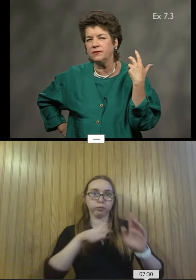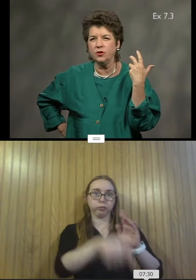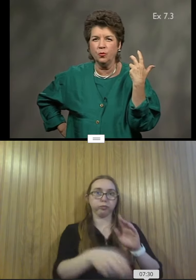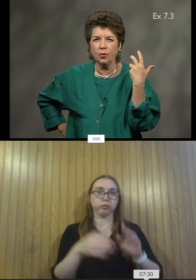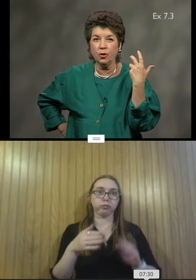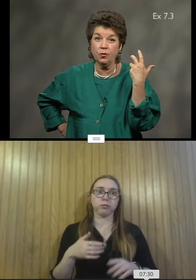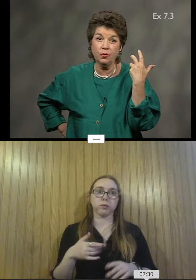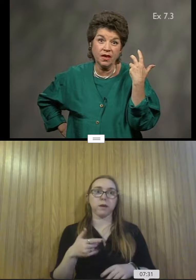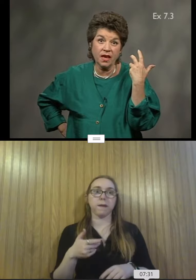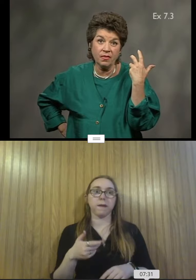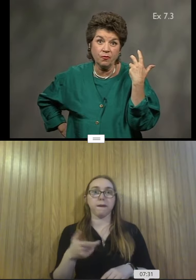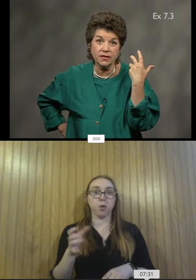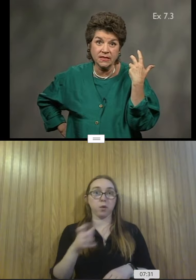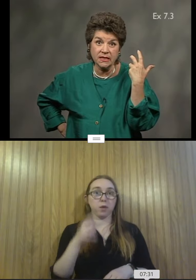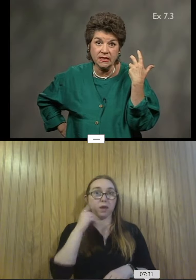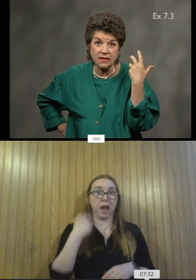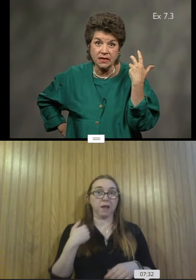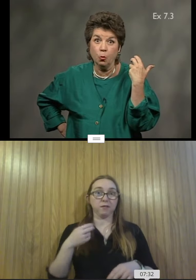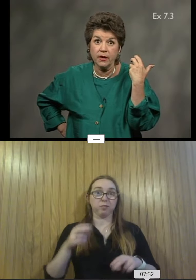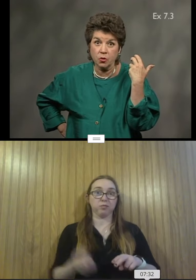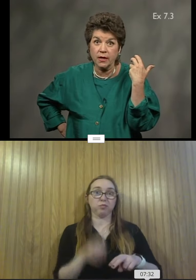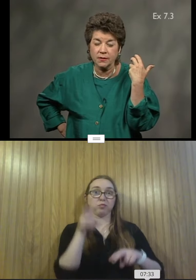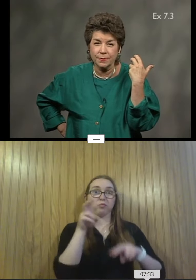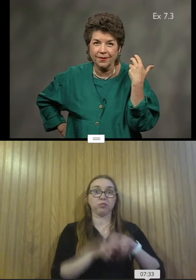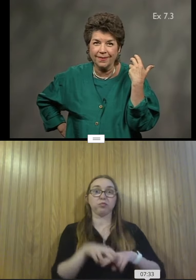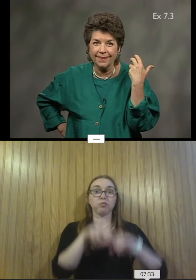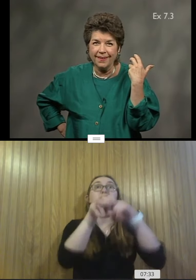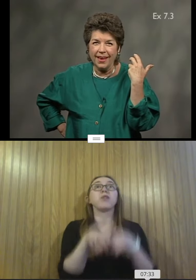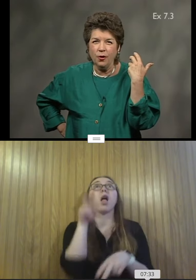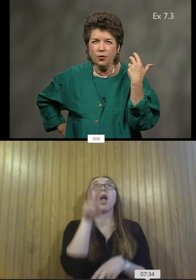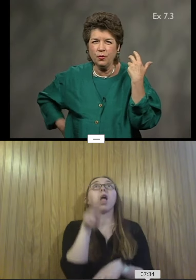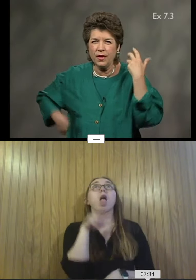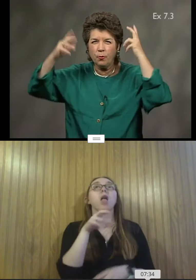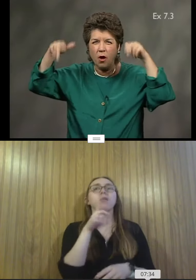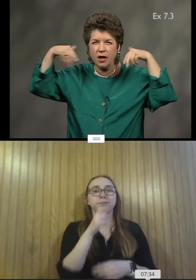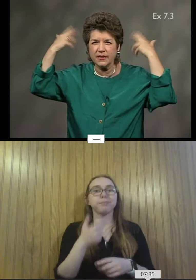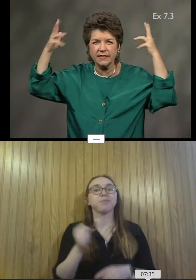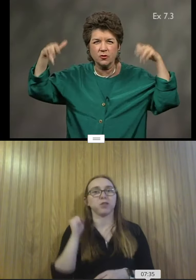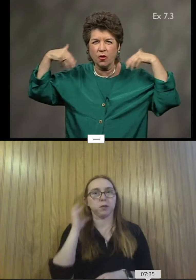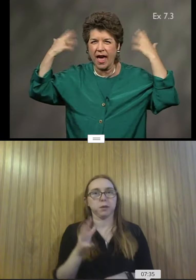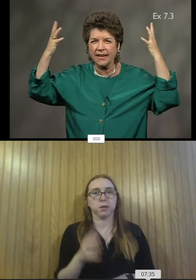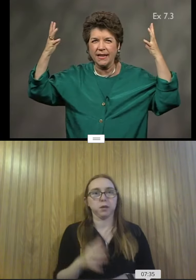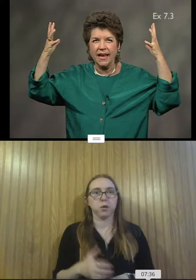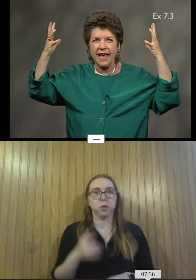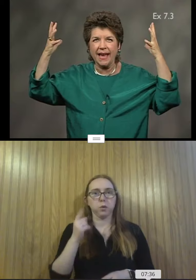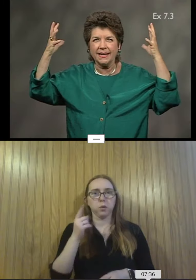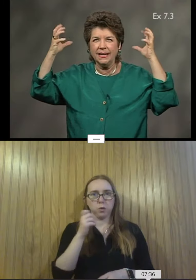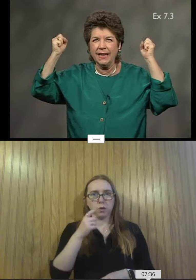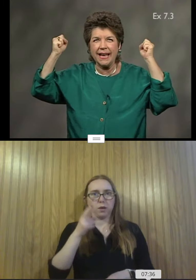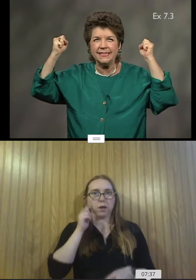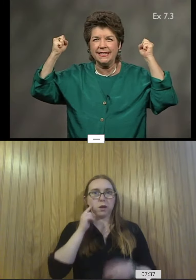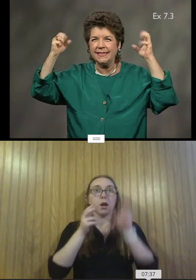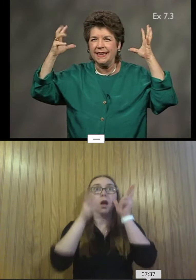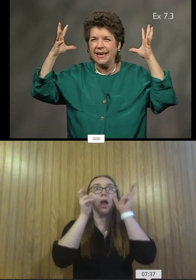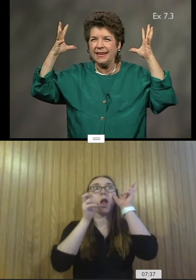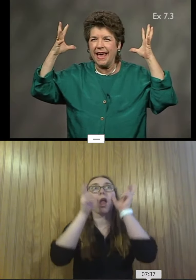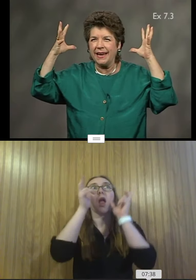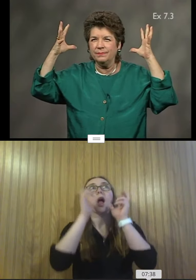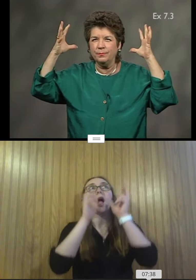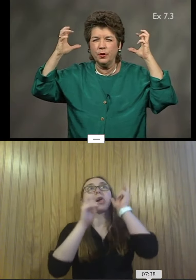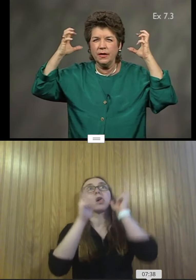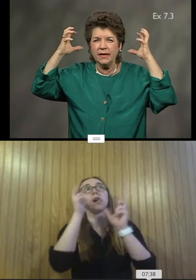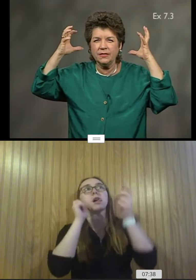pieces of humor. Who do you think had the front seat? William Shakespeare. Who do you think processed all that and collected it